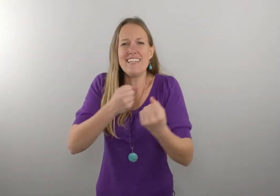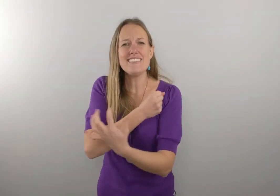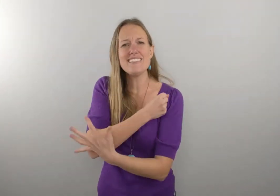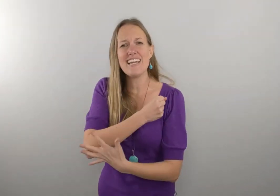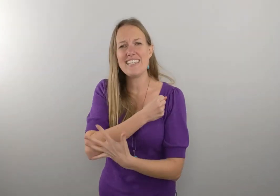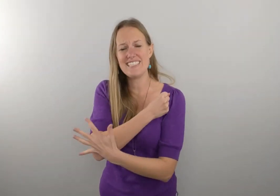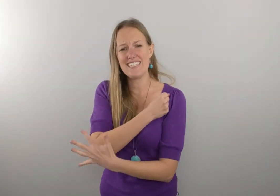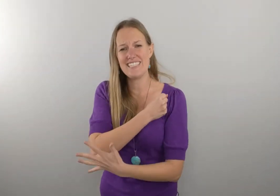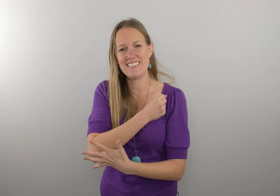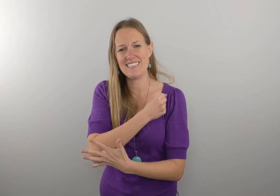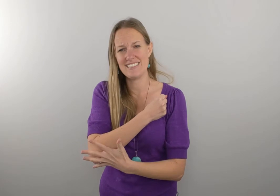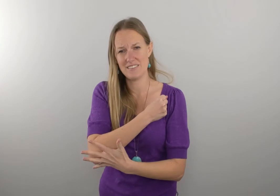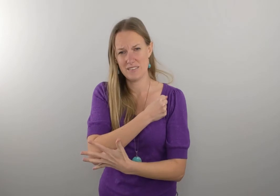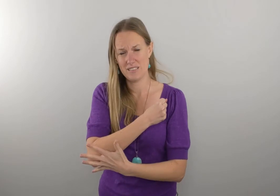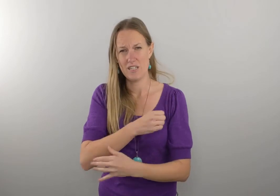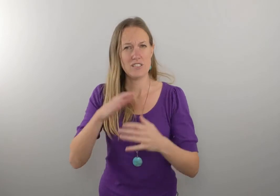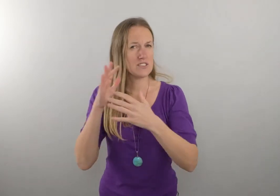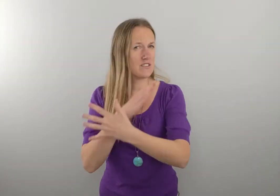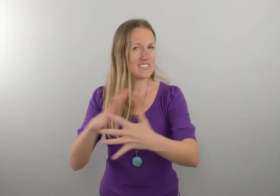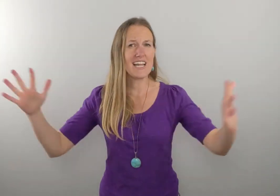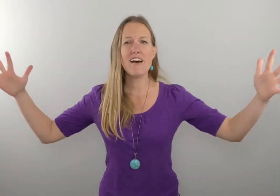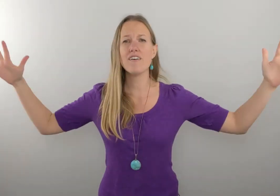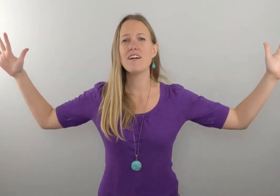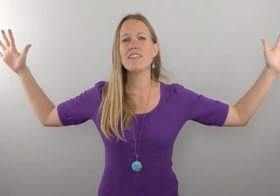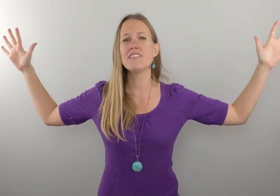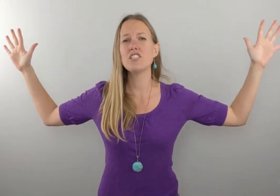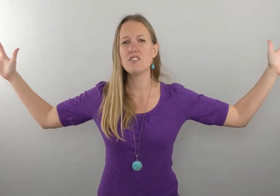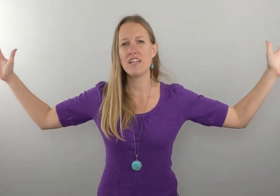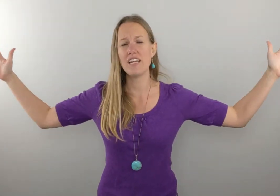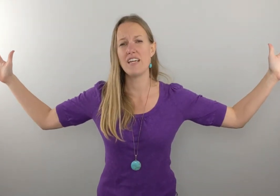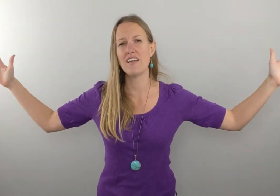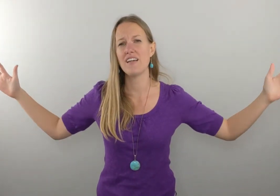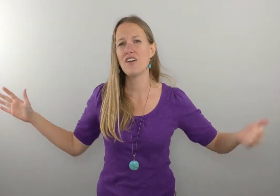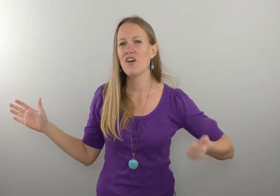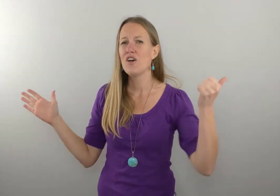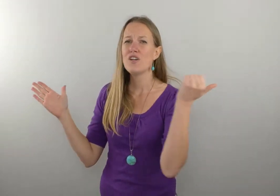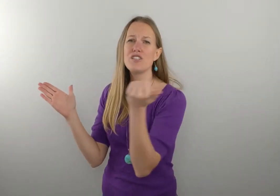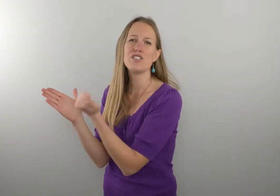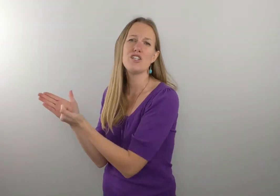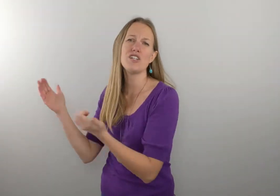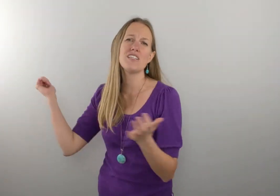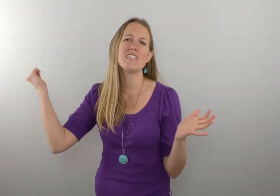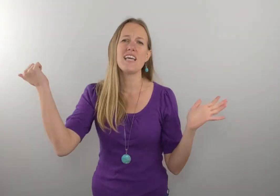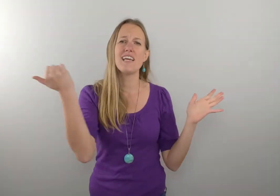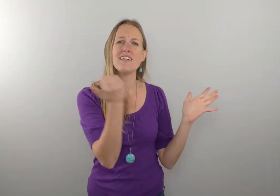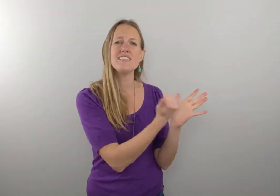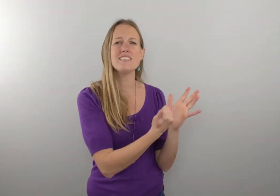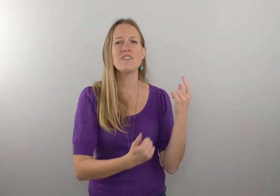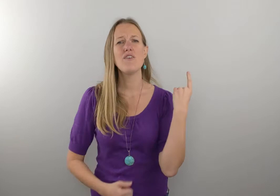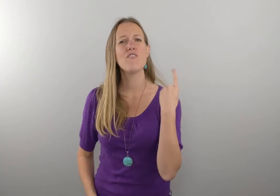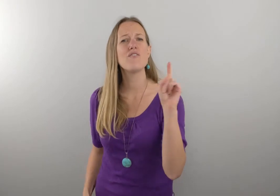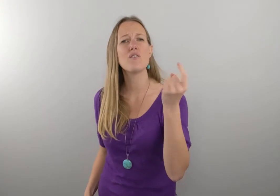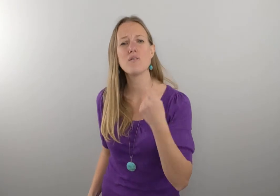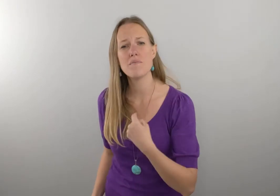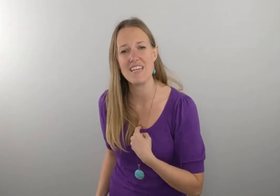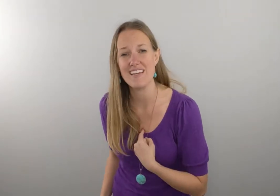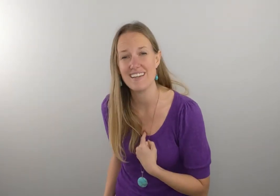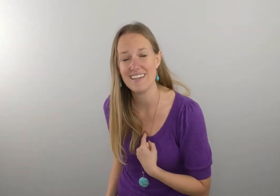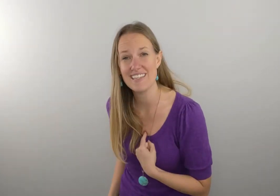healed nations, stretched out on the tree, took the nails for me. And then